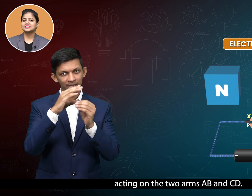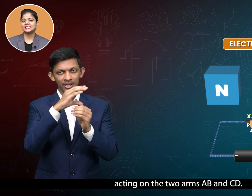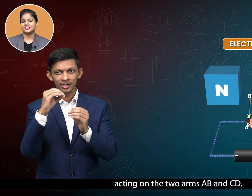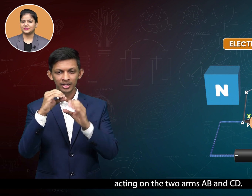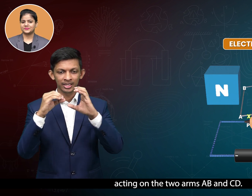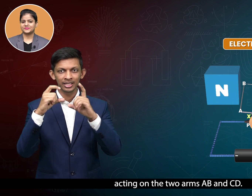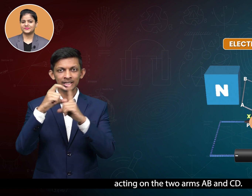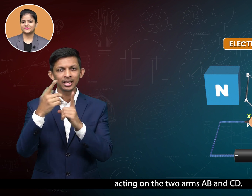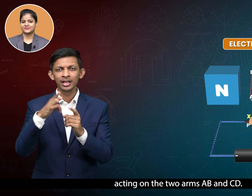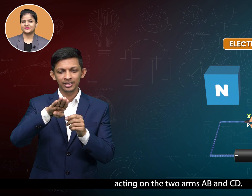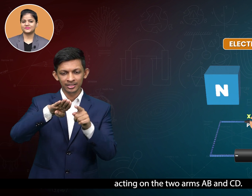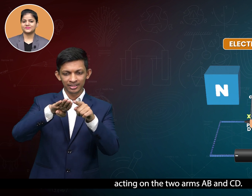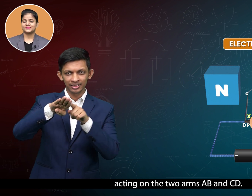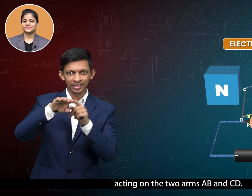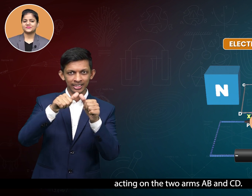and CD.